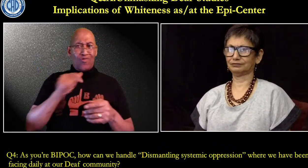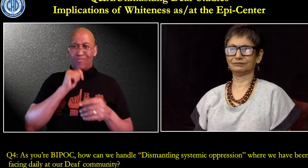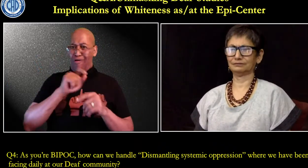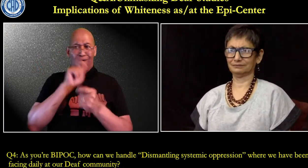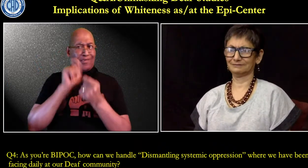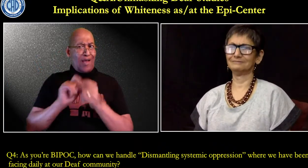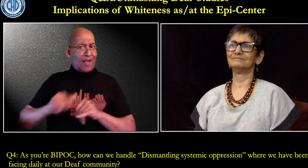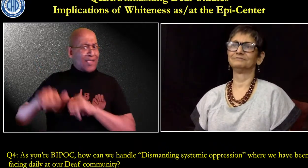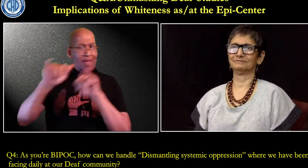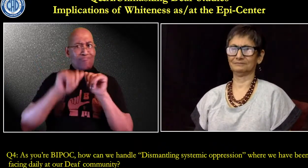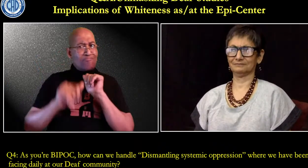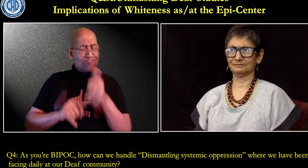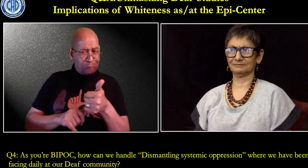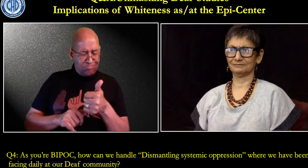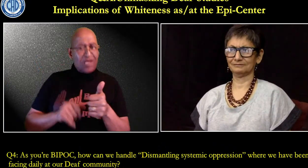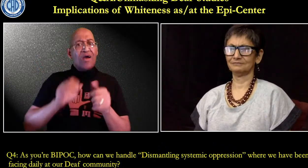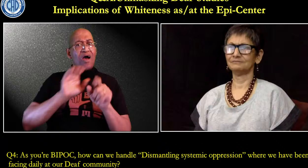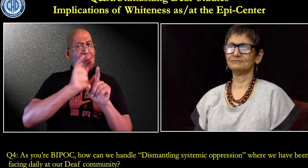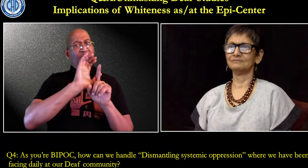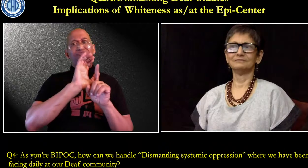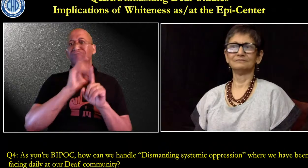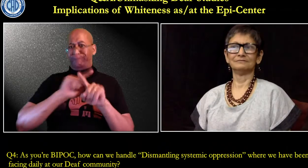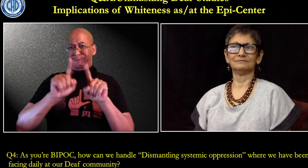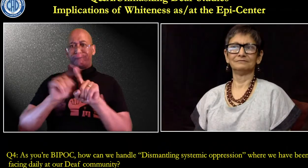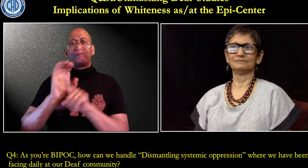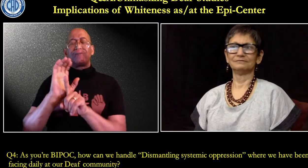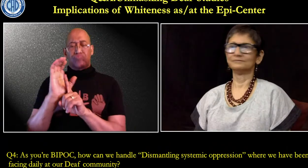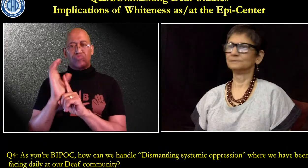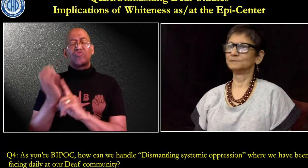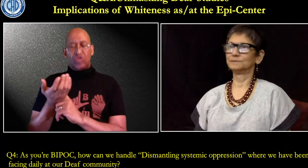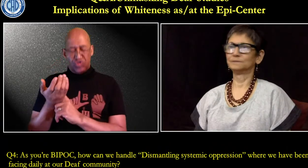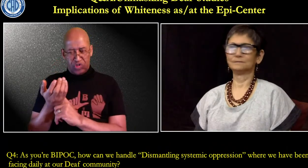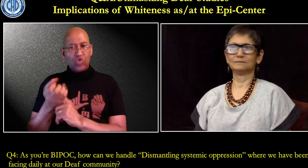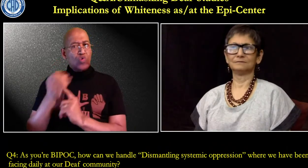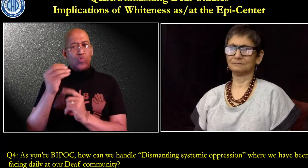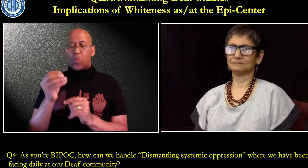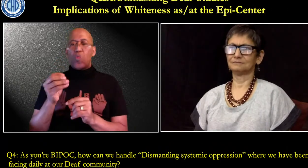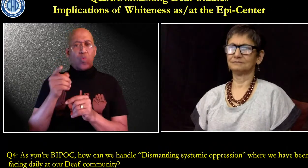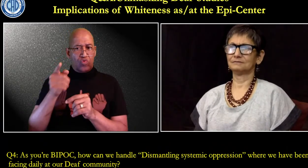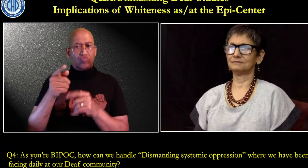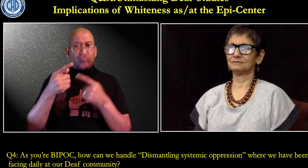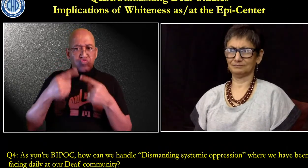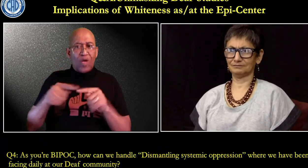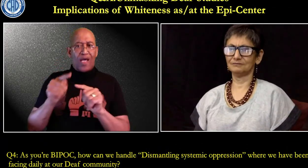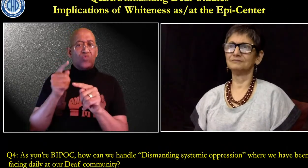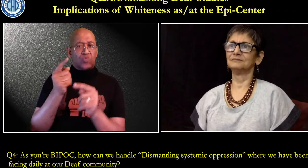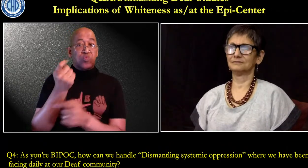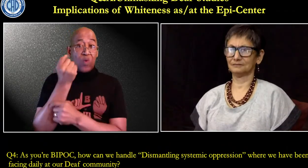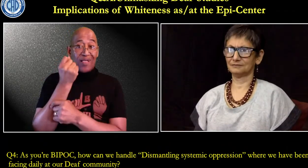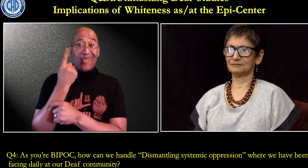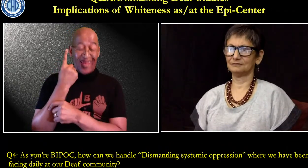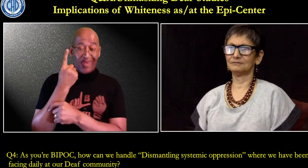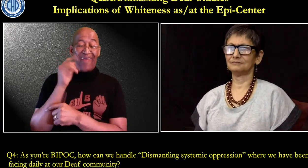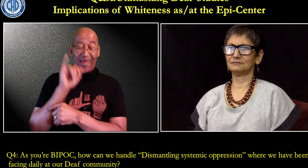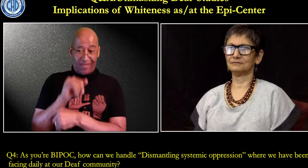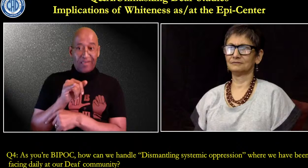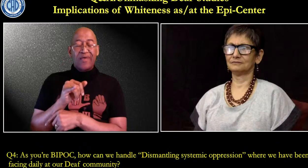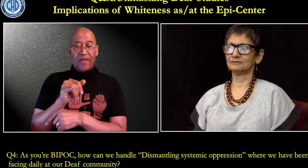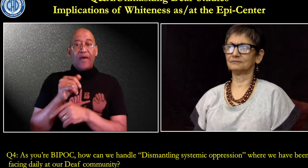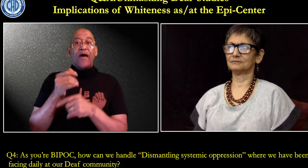Venezuela, just all these different regions, countries, but the cultures